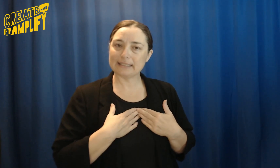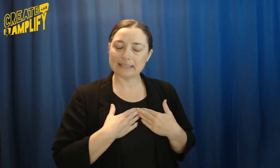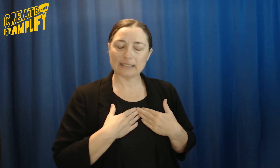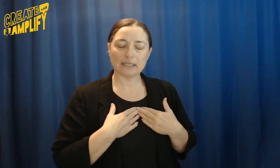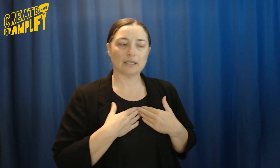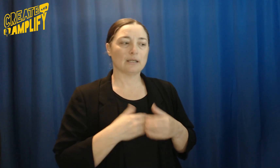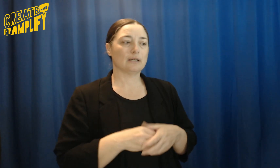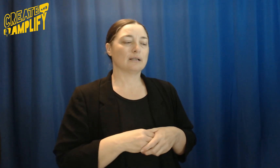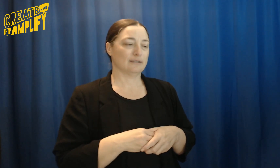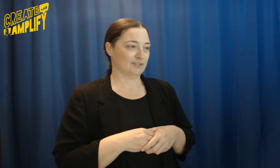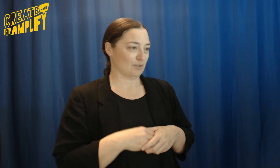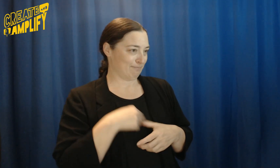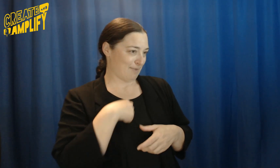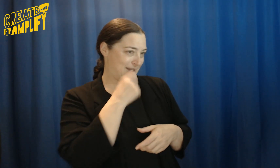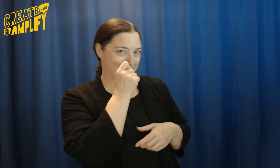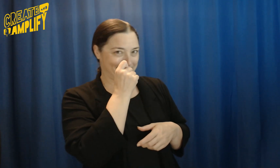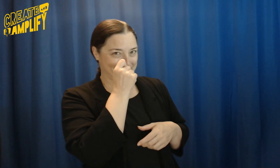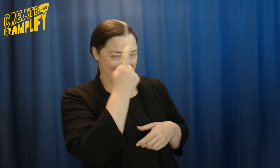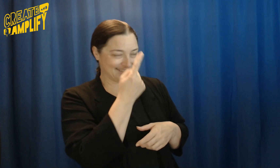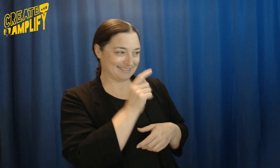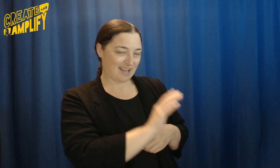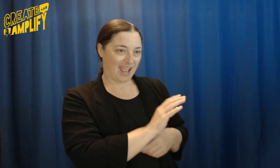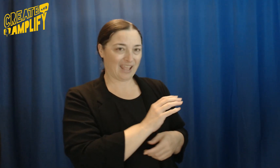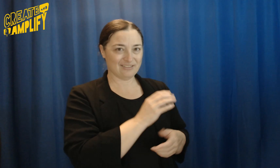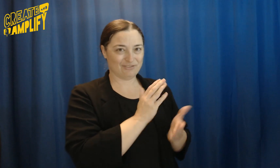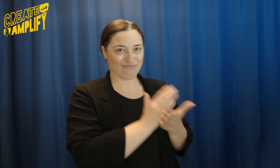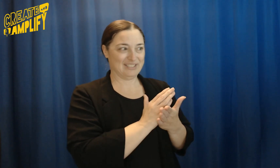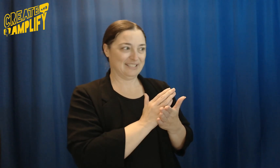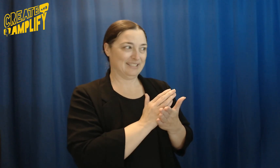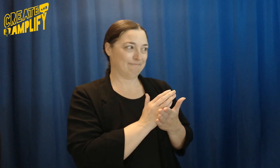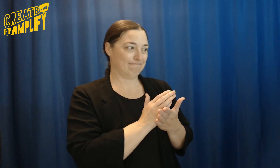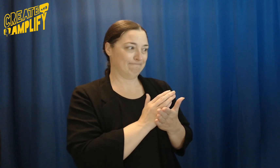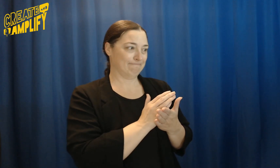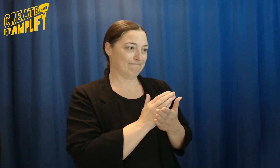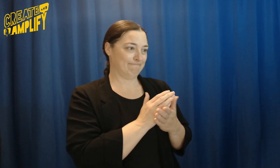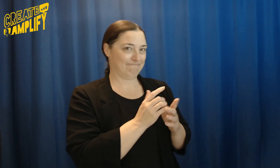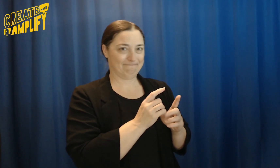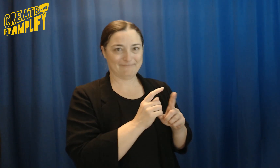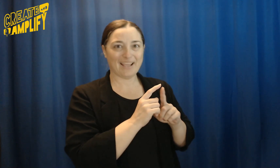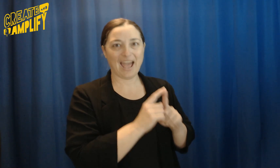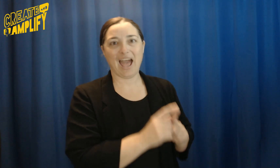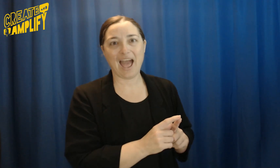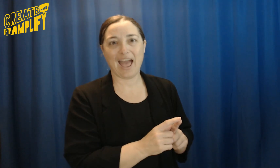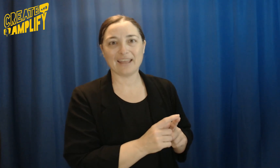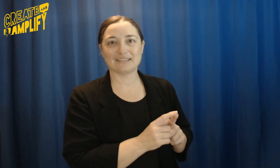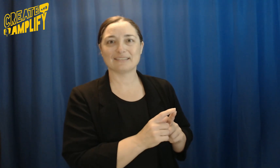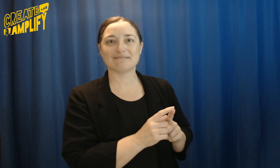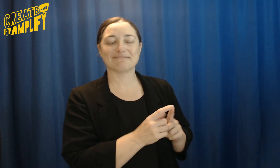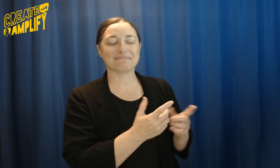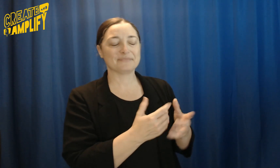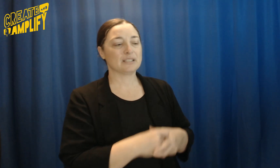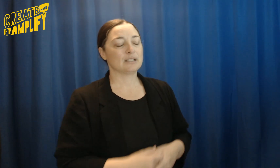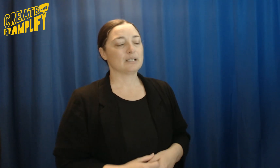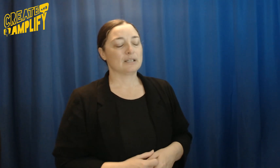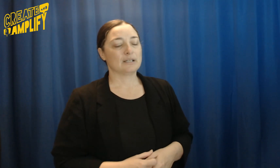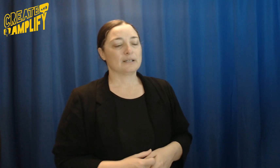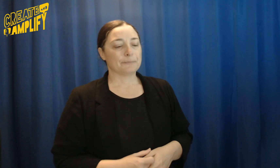So yeah, I just want to acknowledge I know that's a really big thing to be walking around in the world with, or rolling around in the world